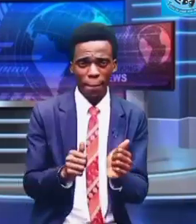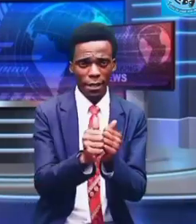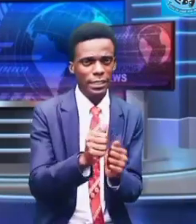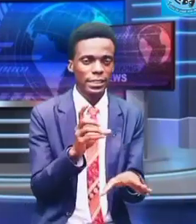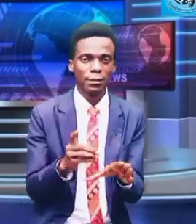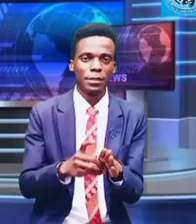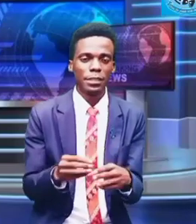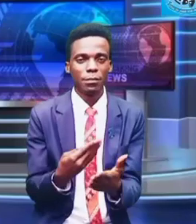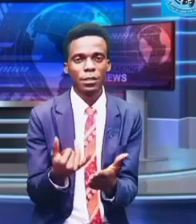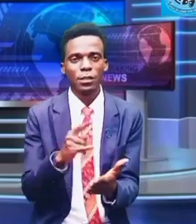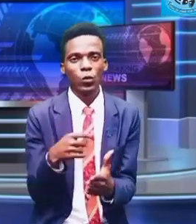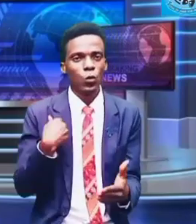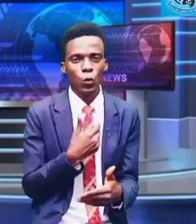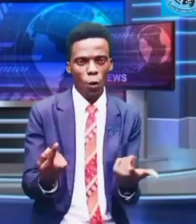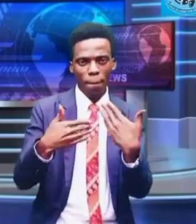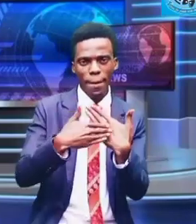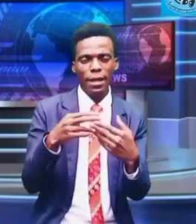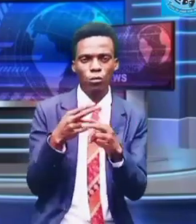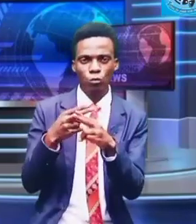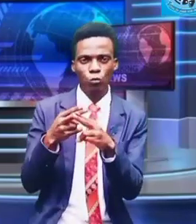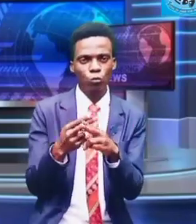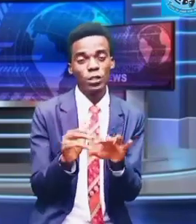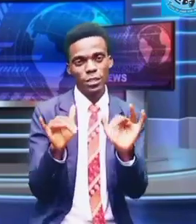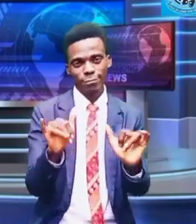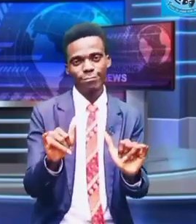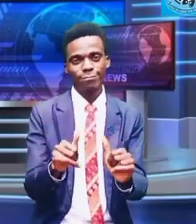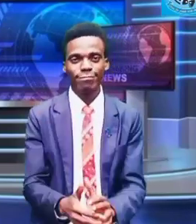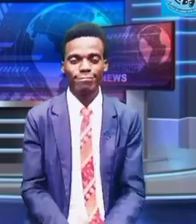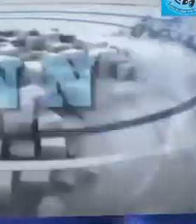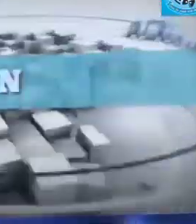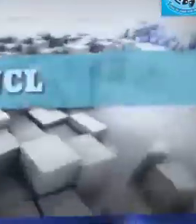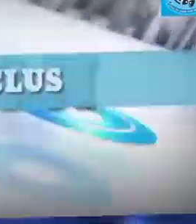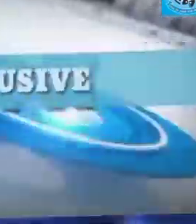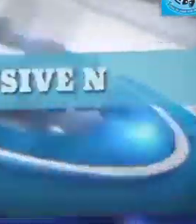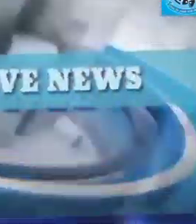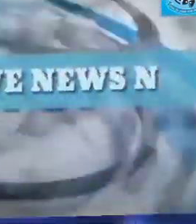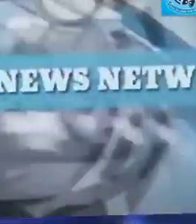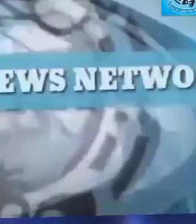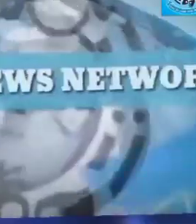We'll be back in the GFU for the major stories. Stay tuned.